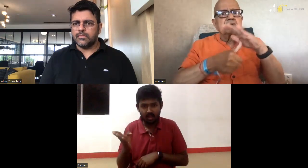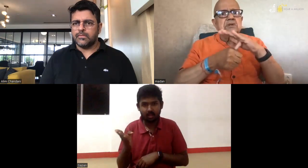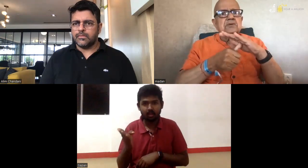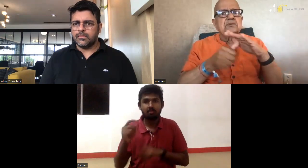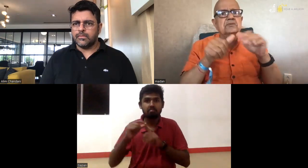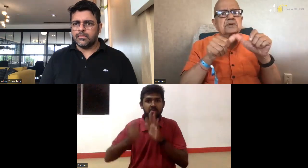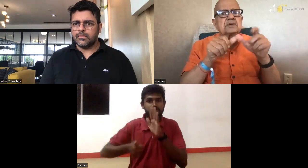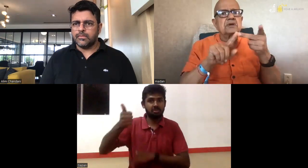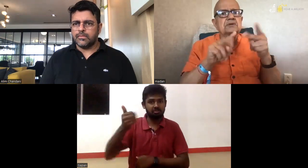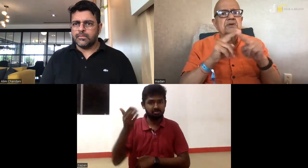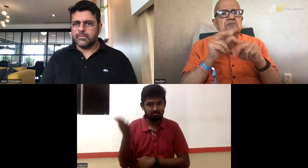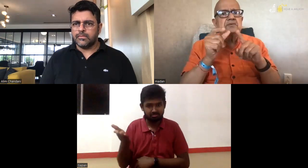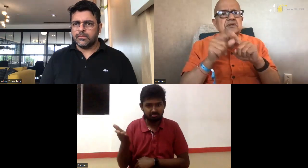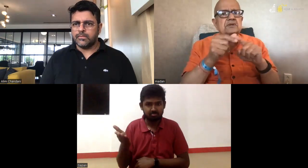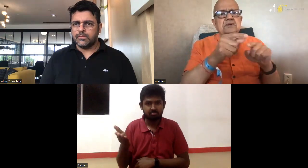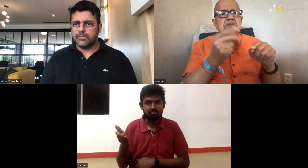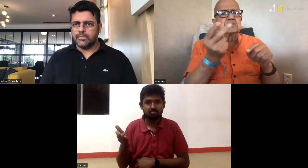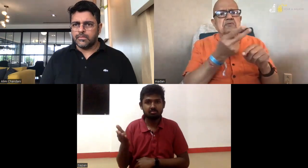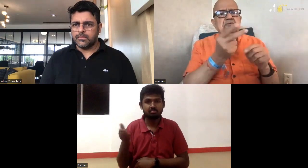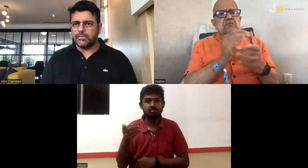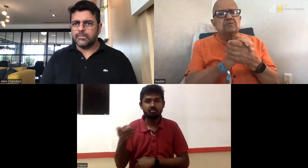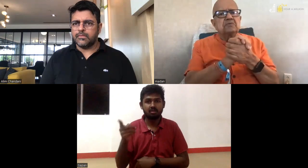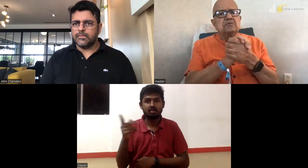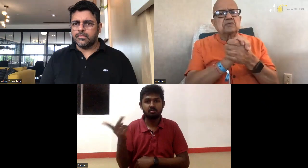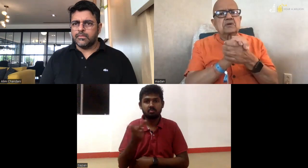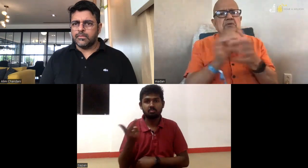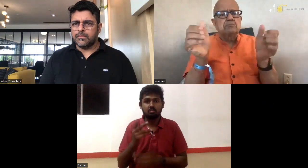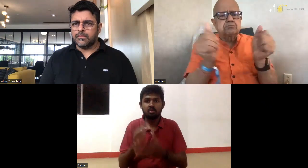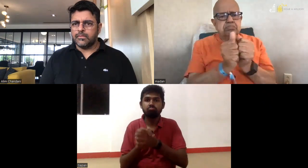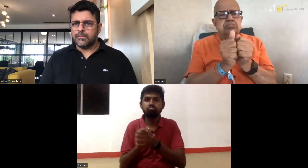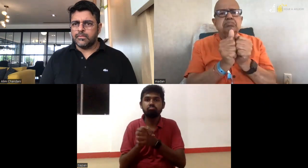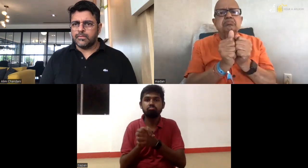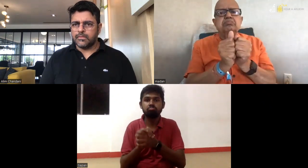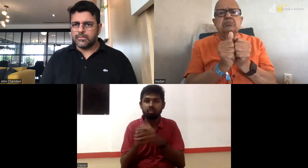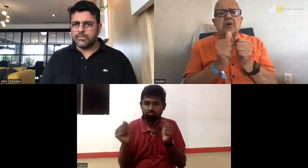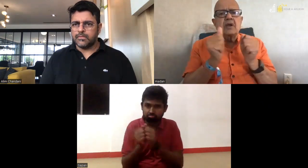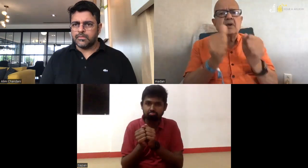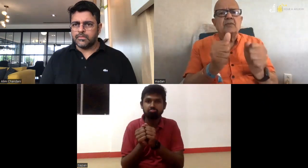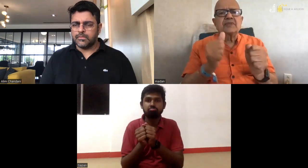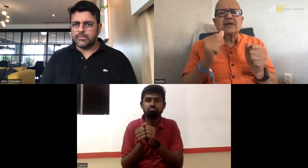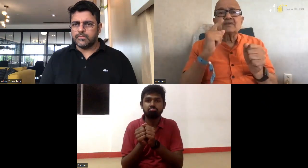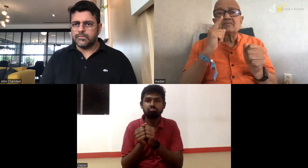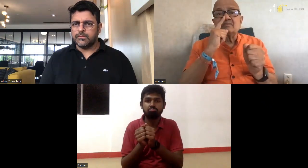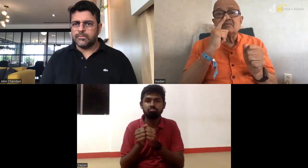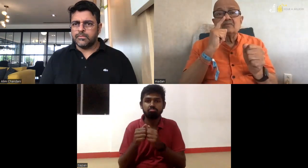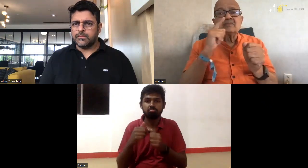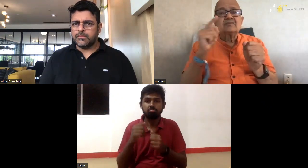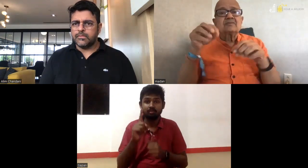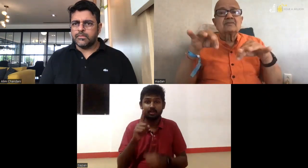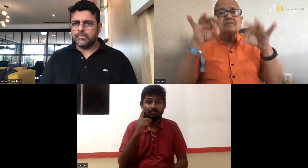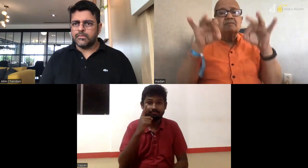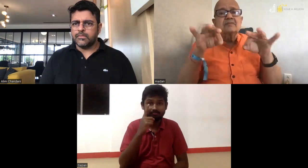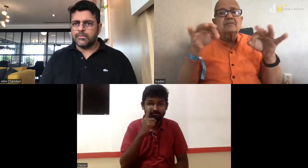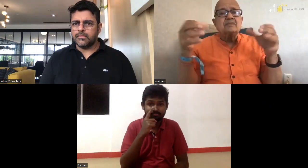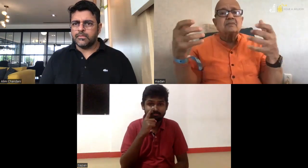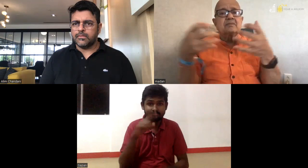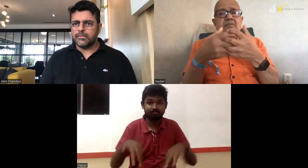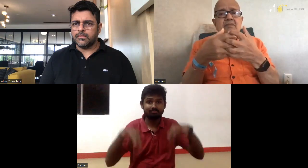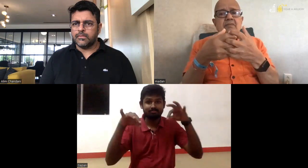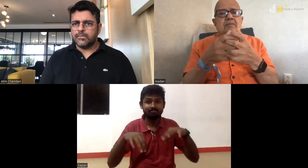coordinate about the ISL translation. So there are hearing, they don't know about